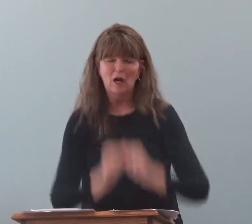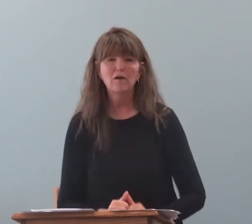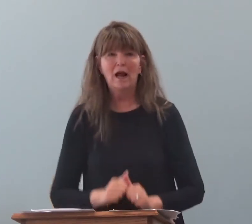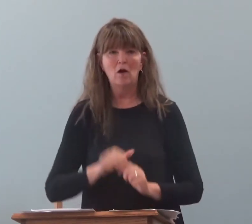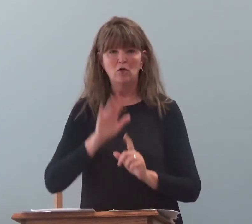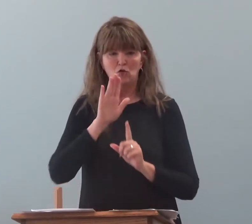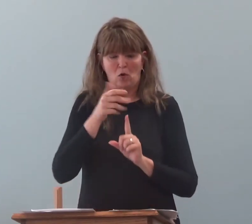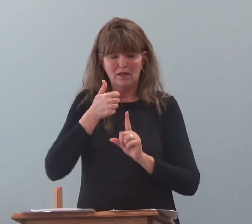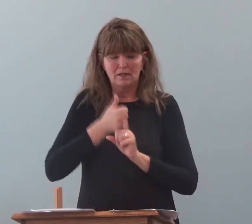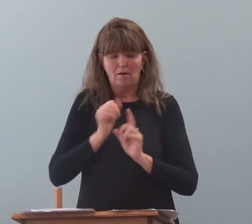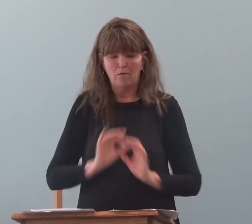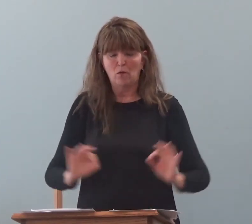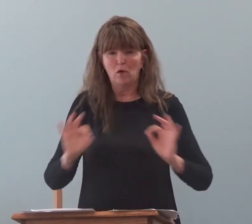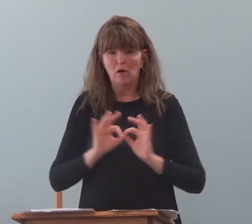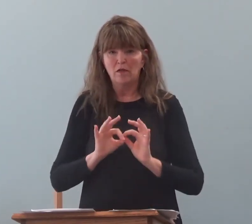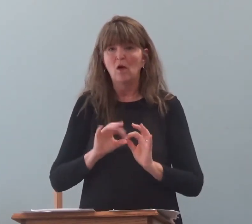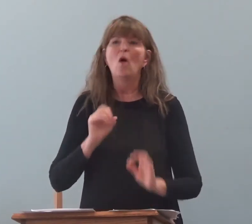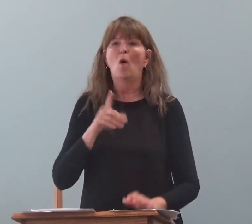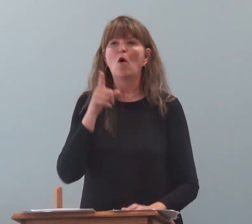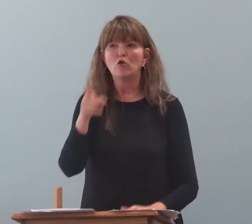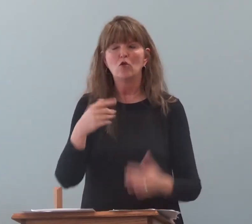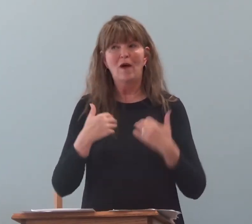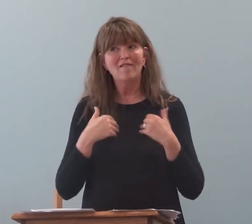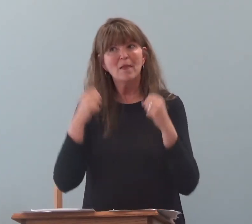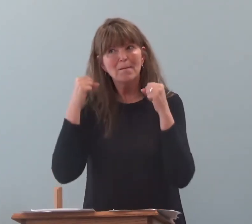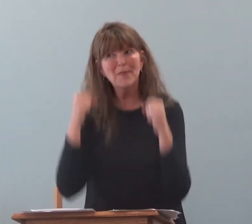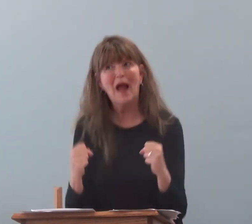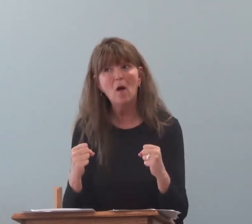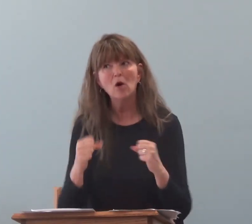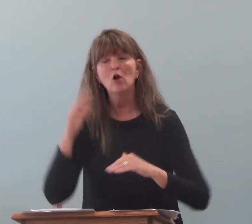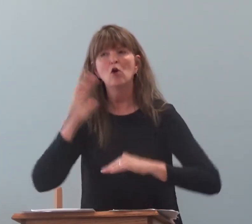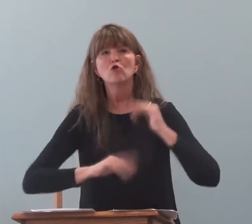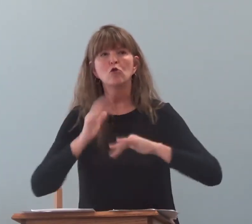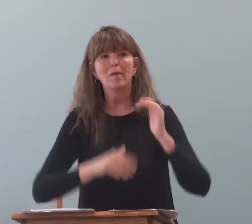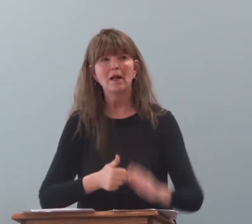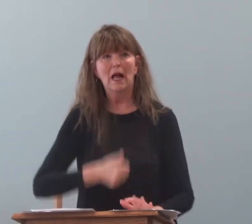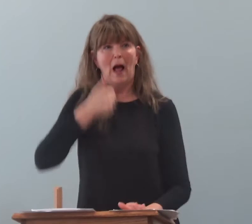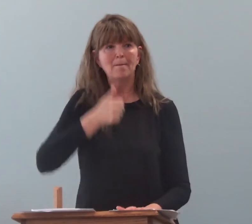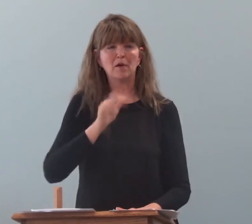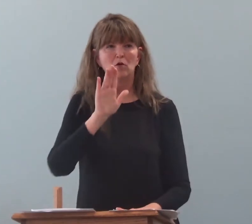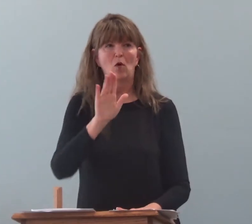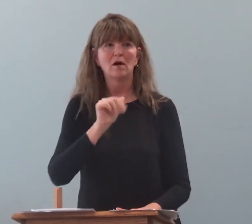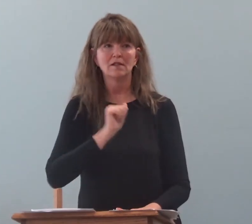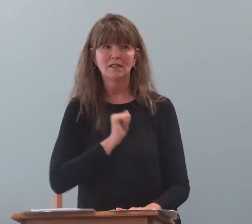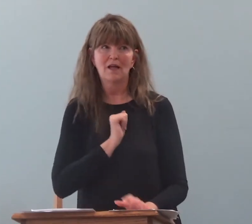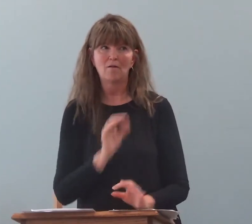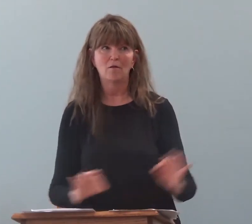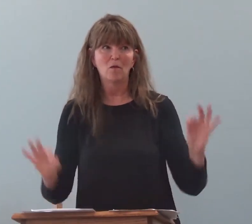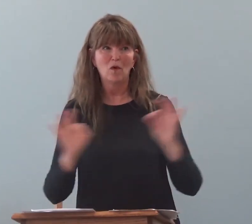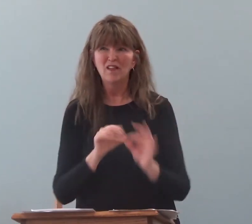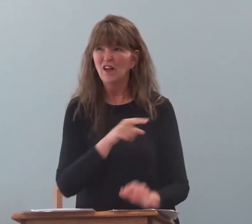You've got the power to tear down your self-worth, or you've got the power to build up your